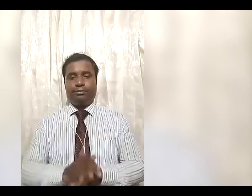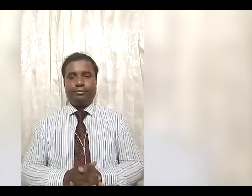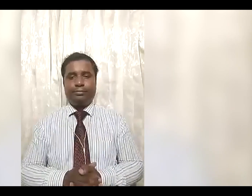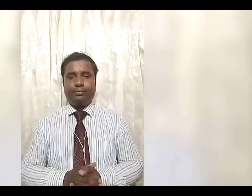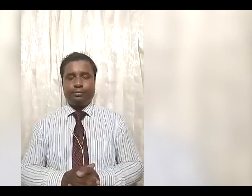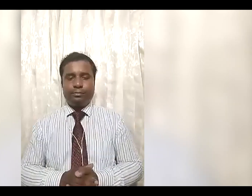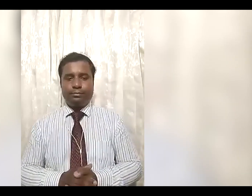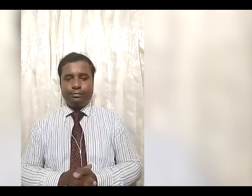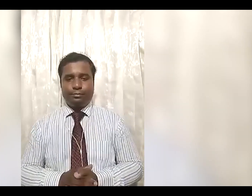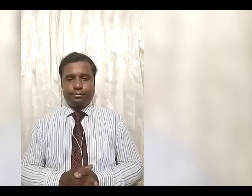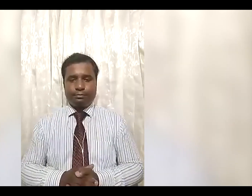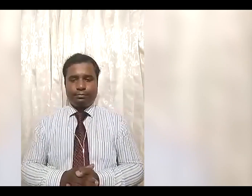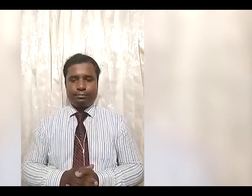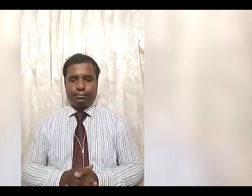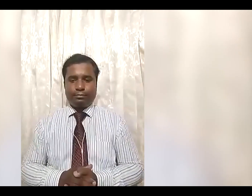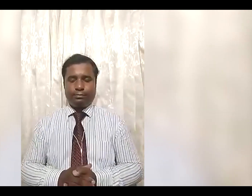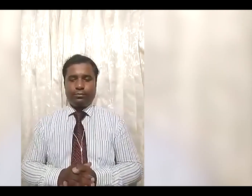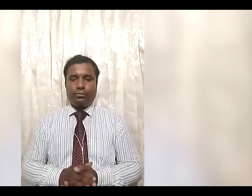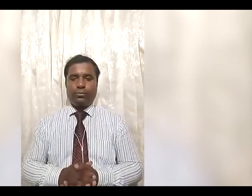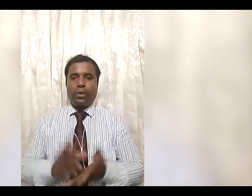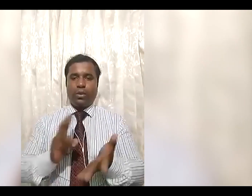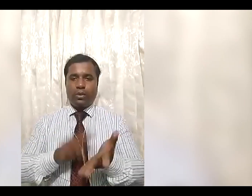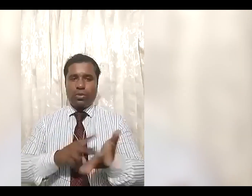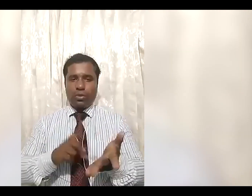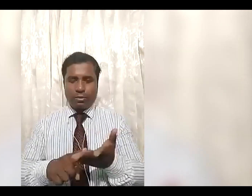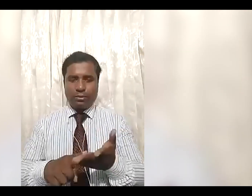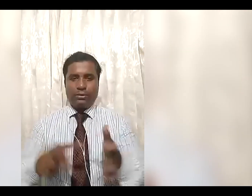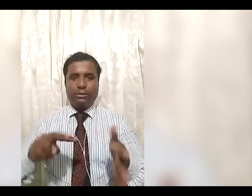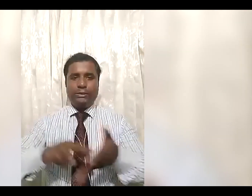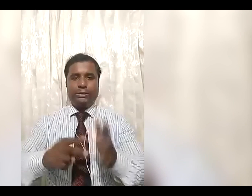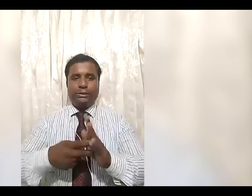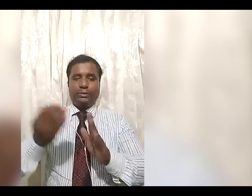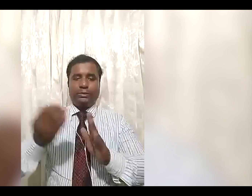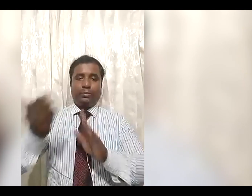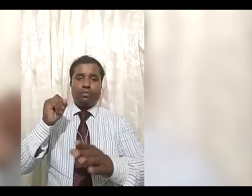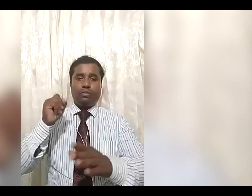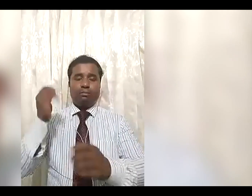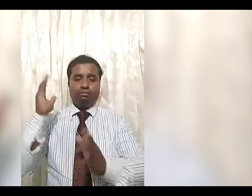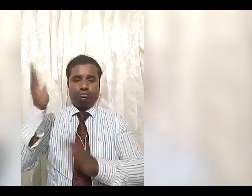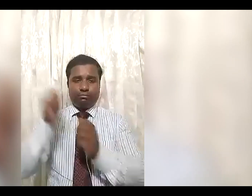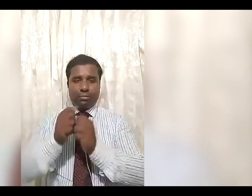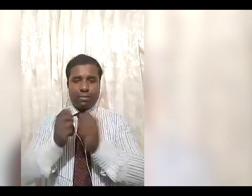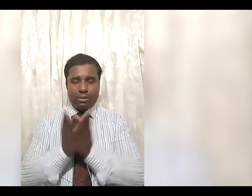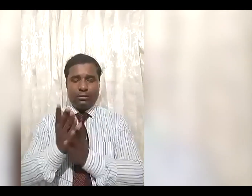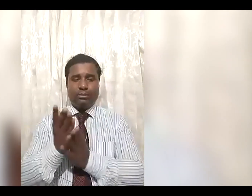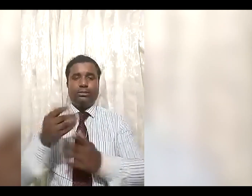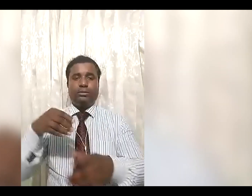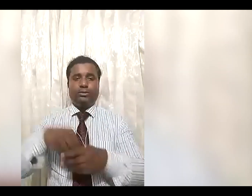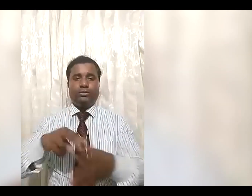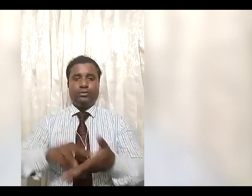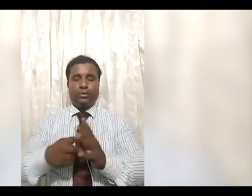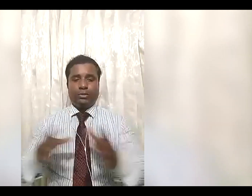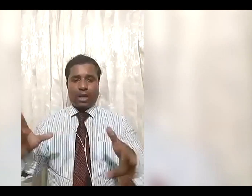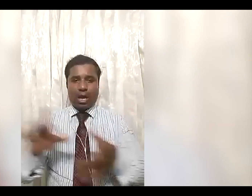the political parties to consider when they are nominating women, whether it can be someone with a disability? And that then leads